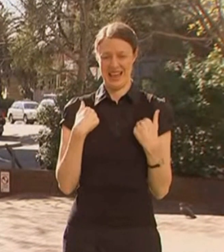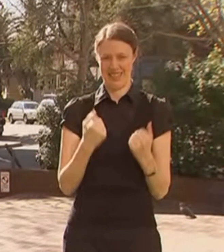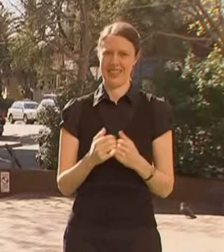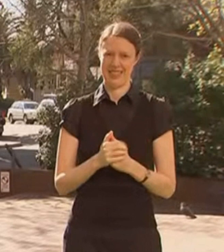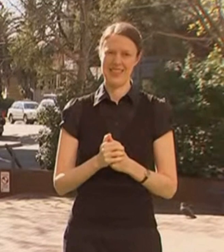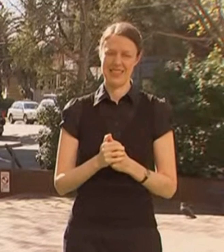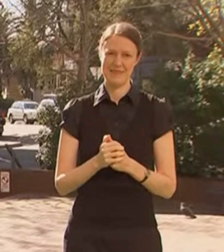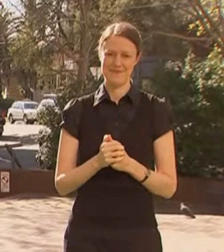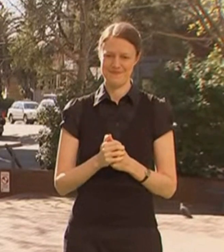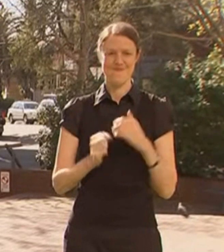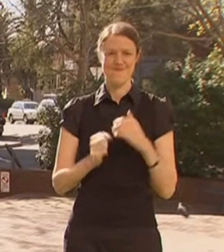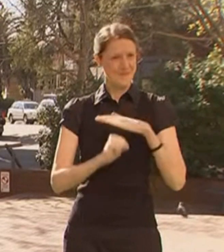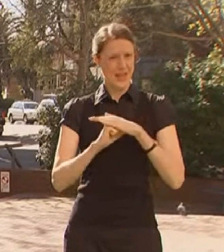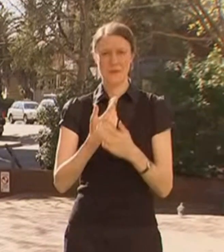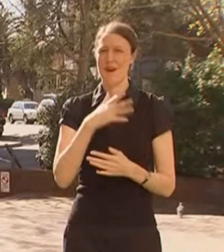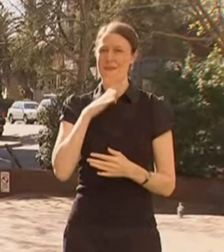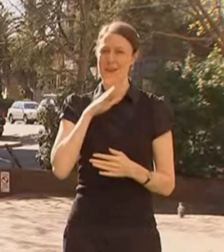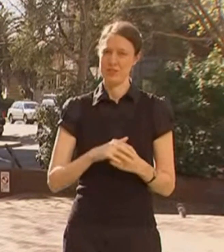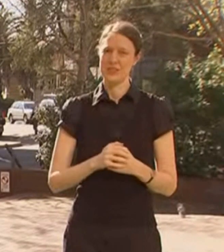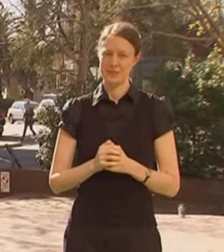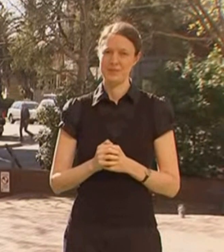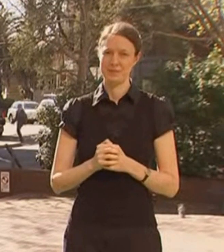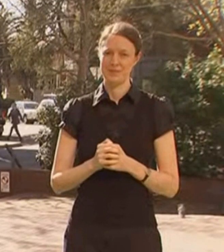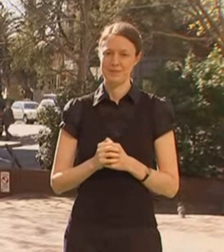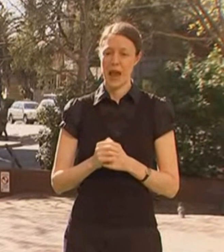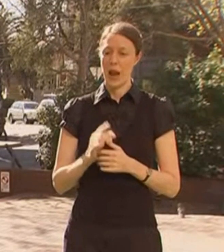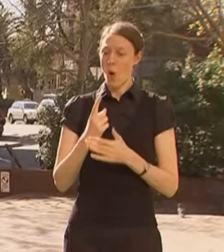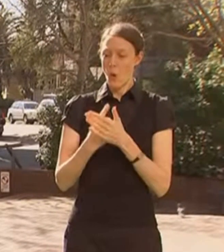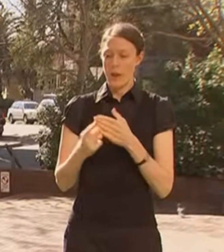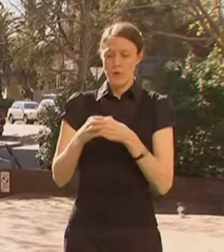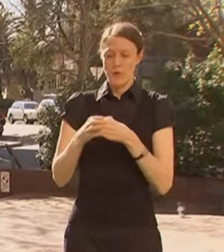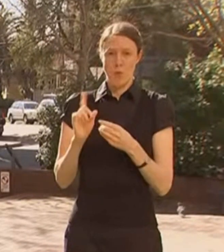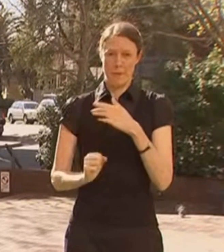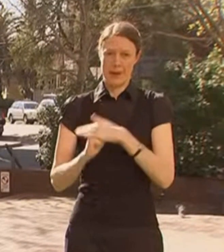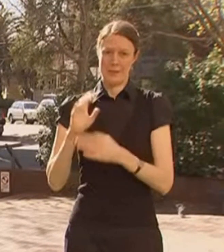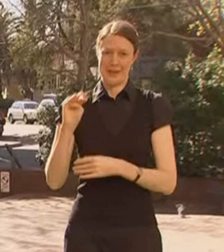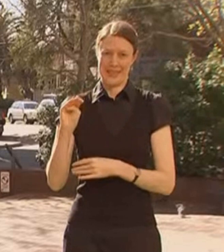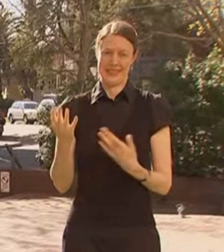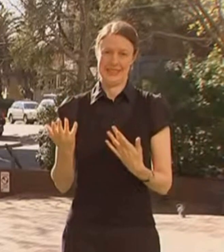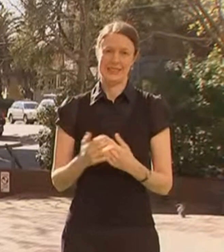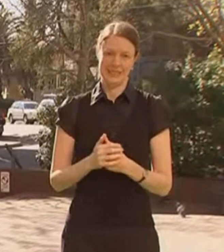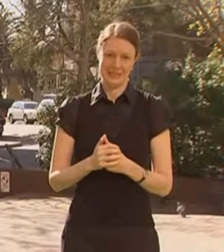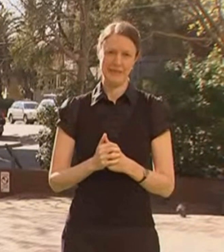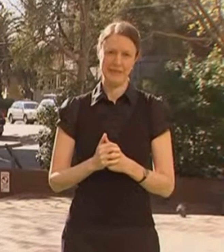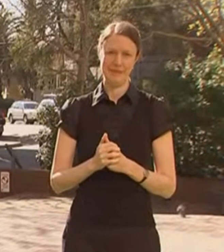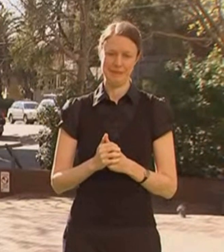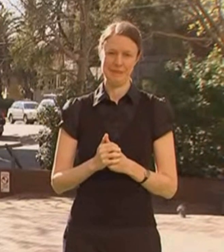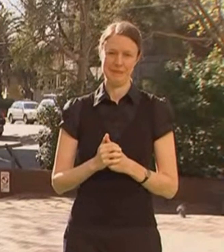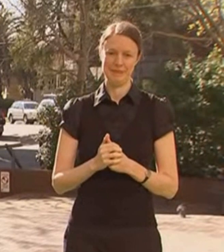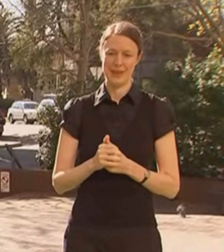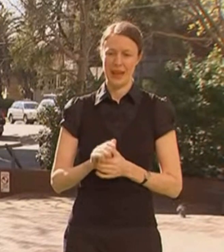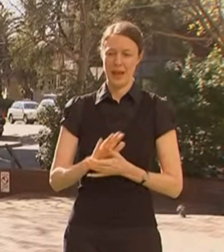people in any outdoor gathering for a good health reason. It's a health reason that has been driven by all of the chief health